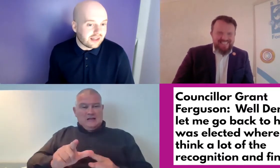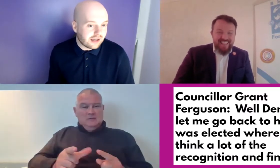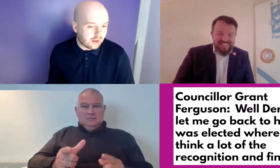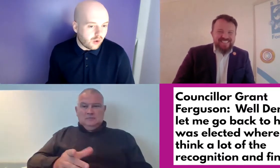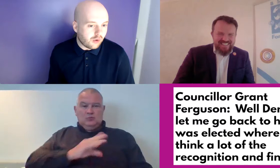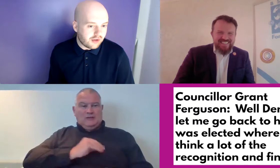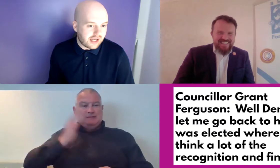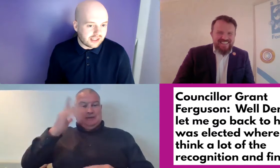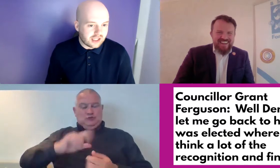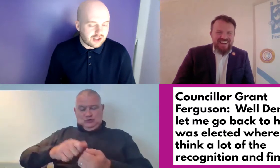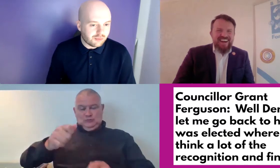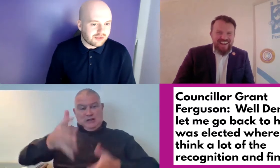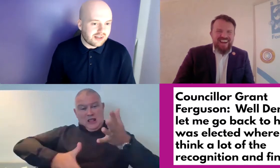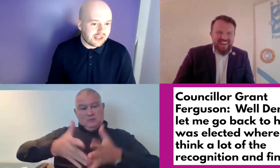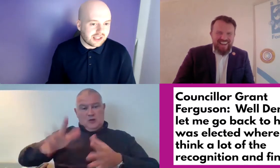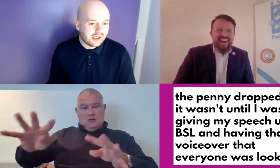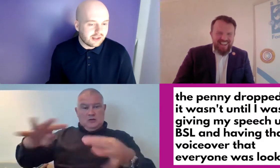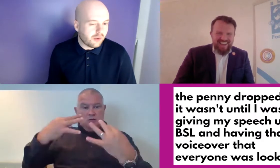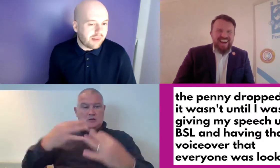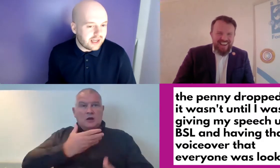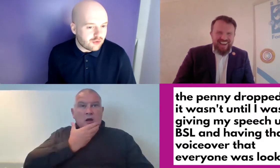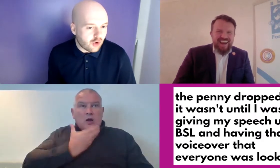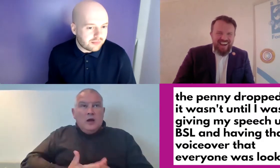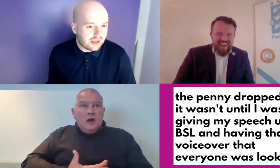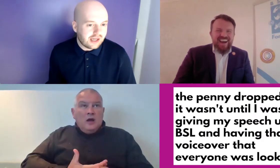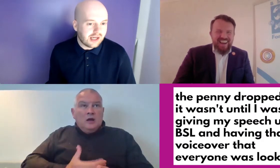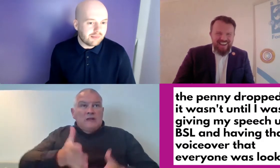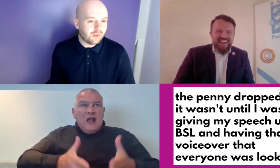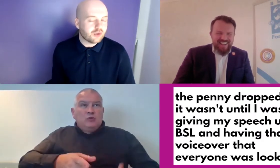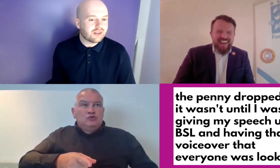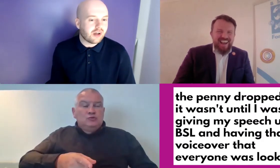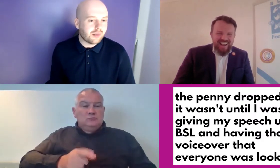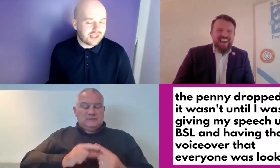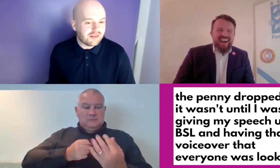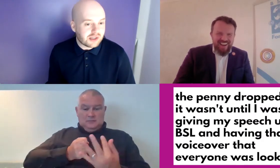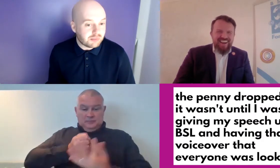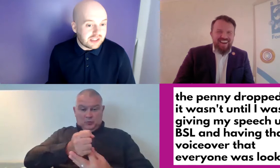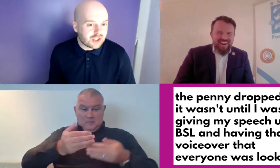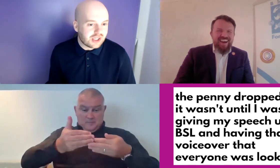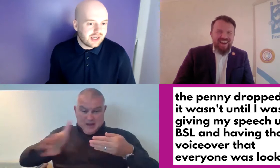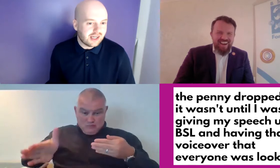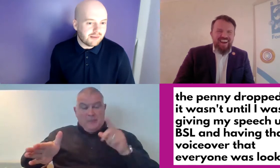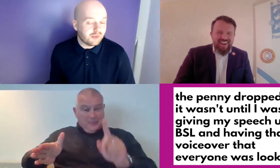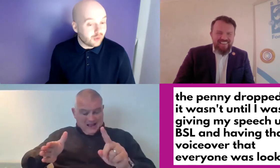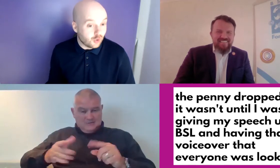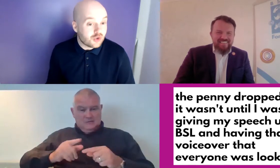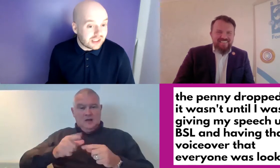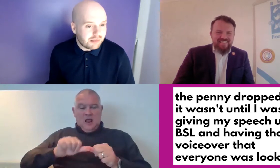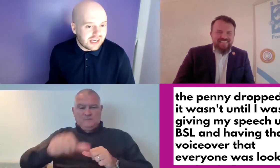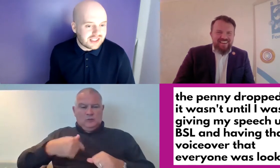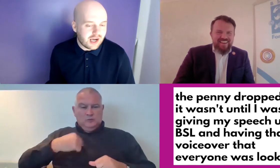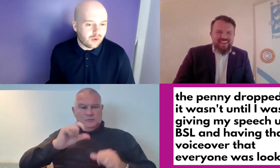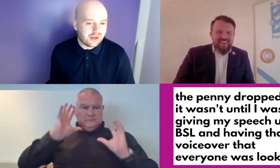think a lot of the recognition was finally, you know, the penny dropped. It wasn't until I was given my speech